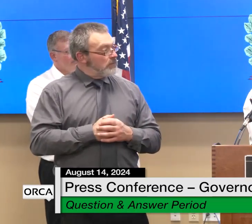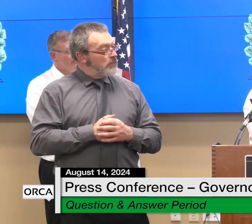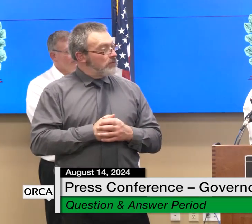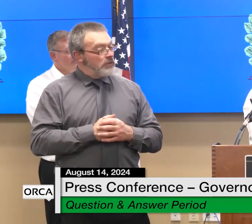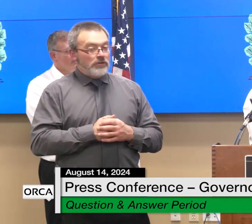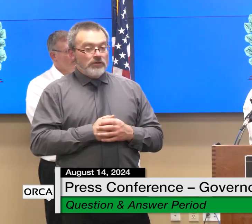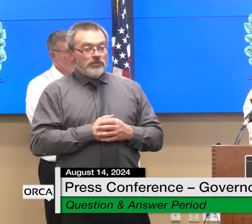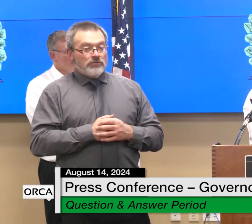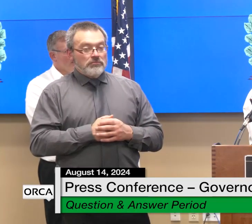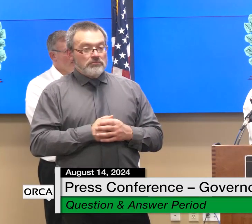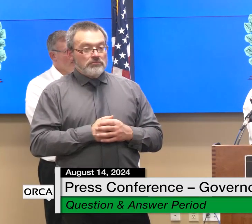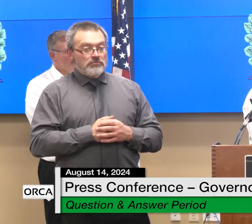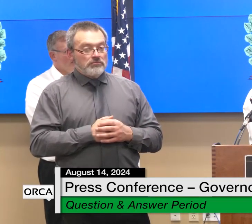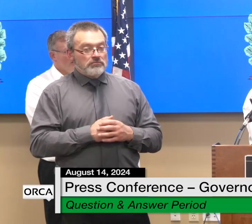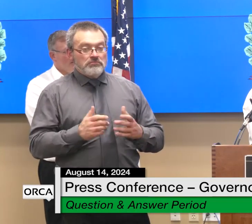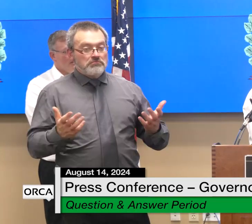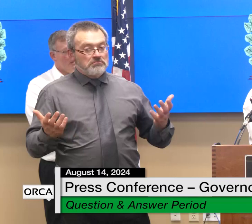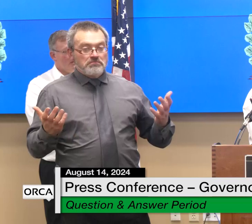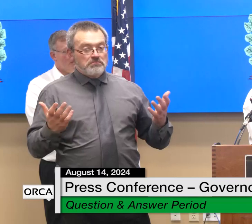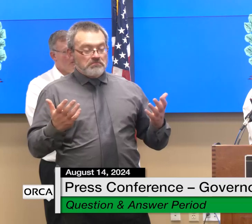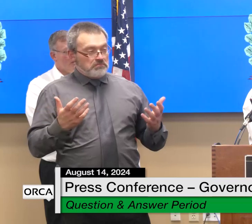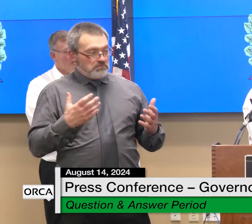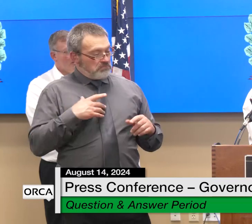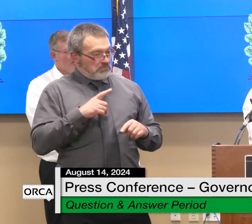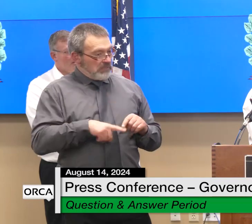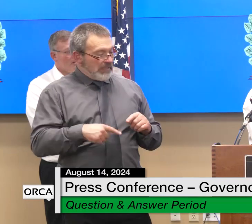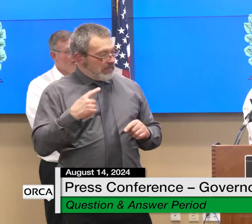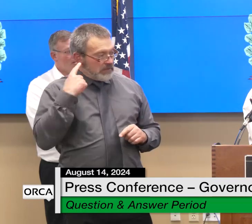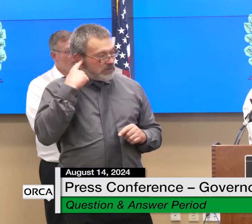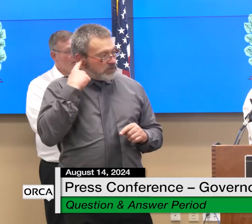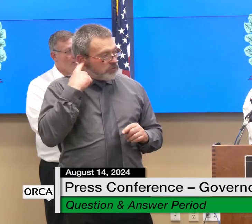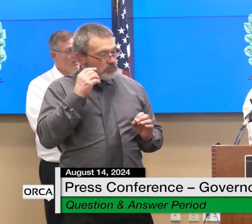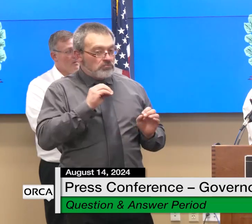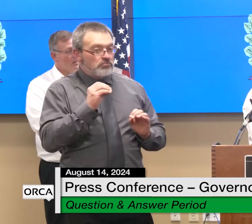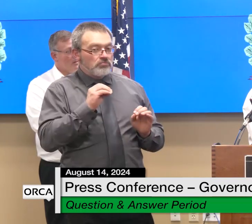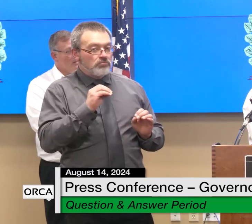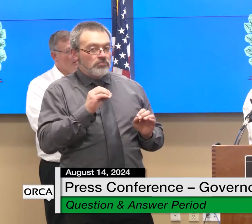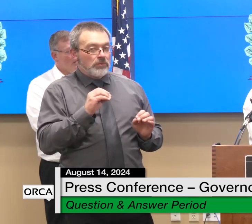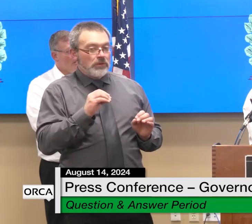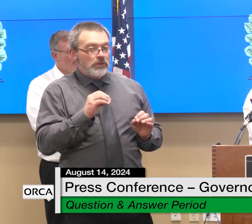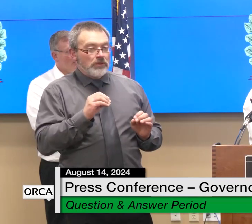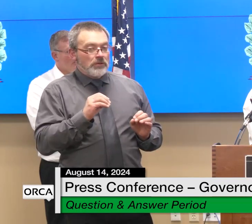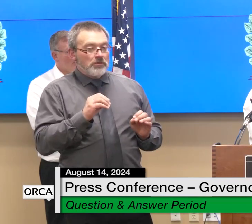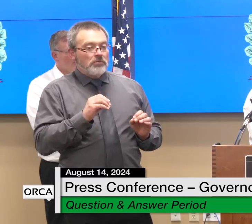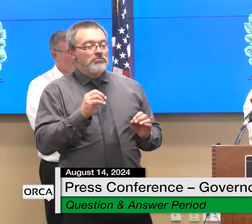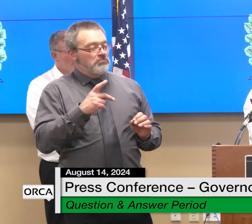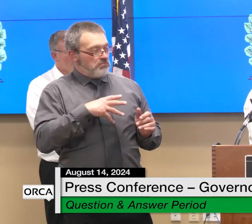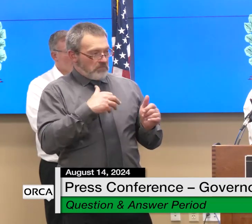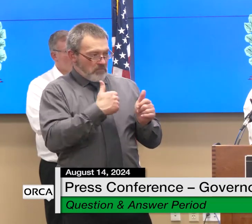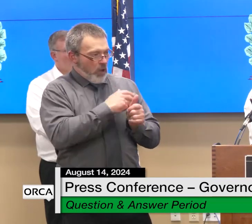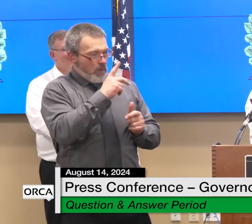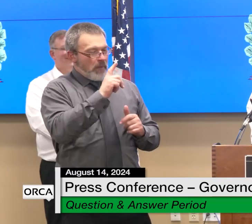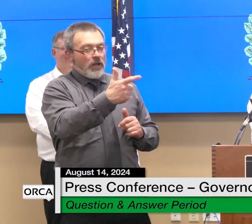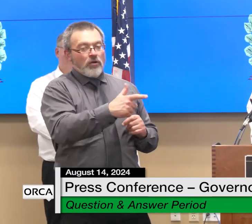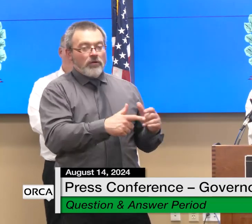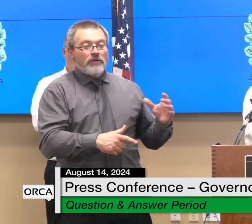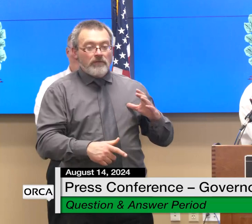Lexi, it looks like you're unmuted, but we can't hear you, so I'll follow up with you after. Okay.